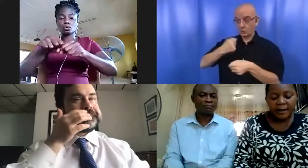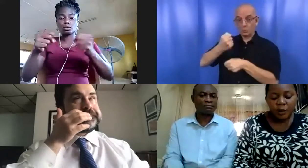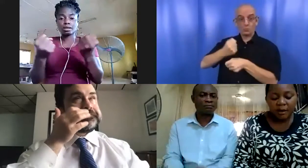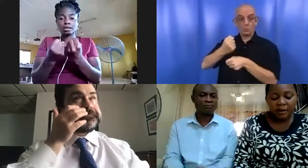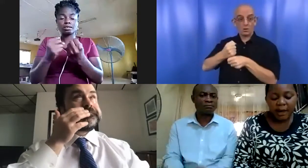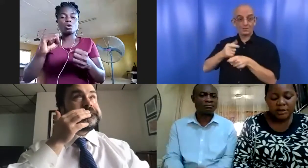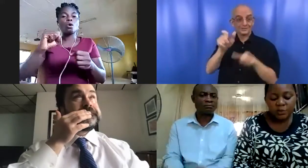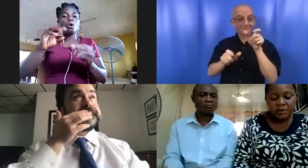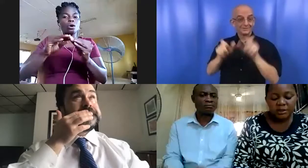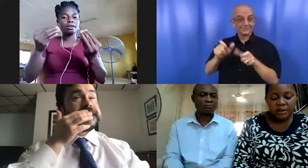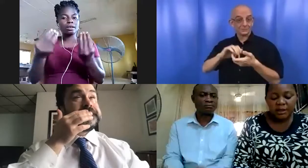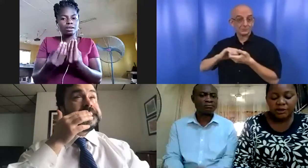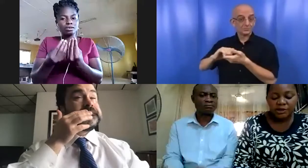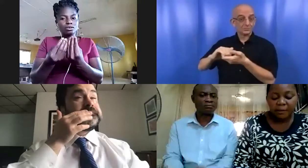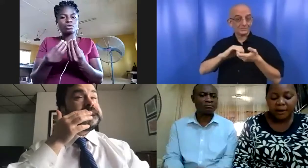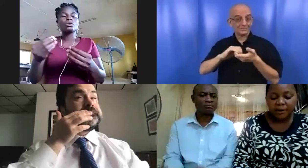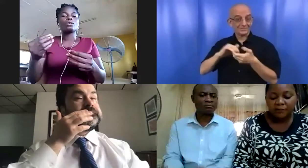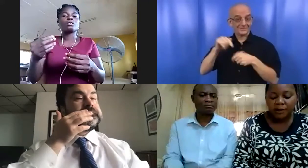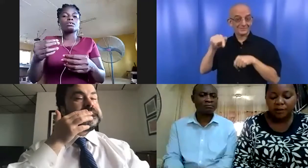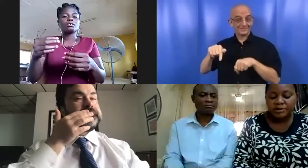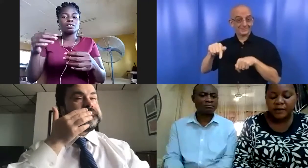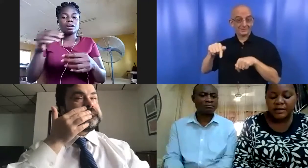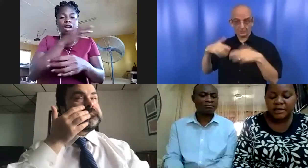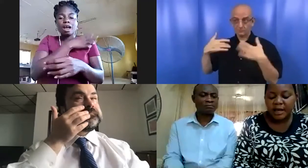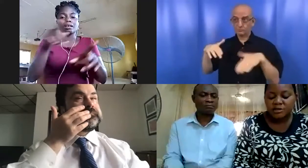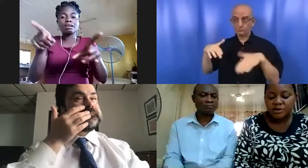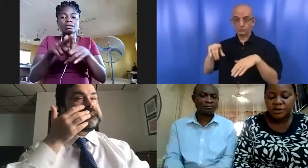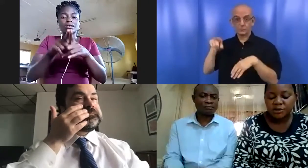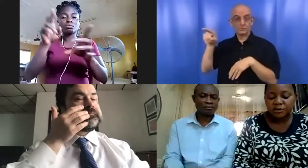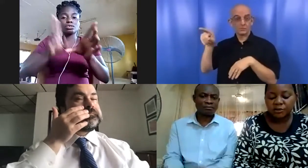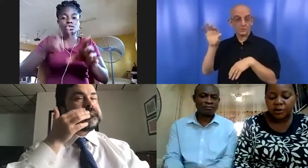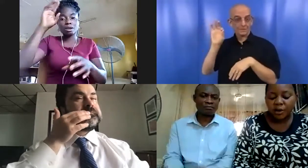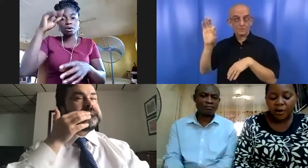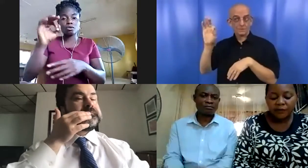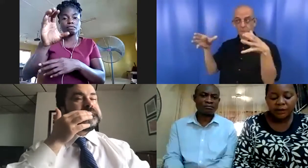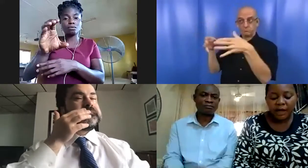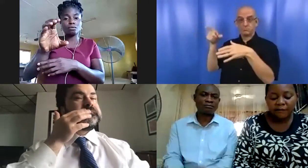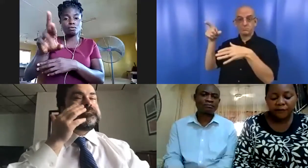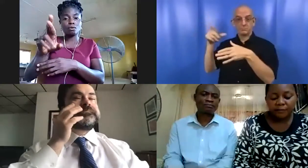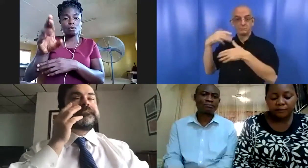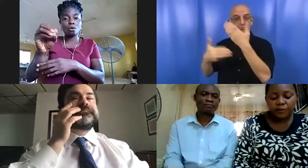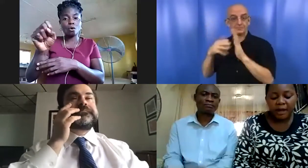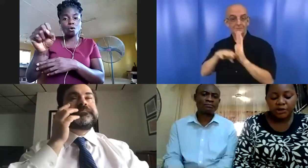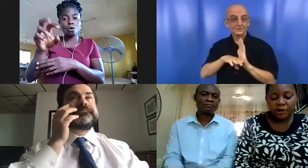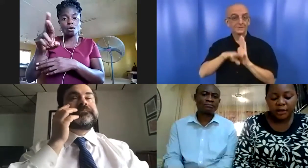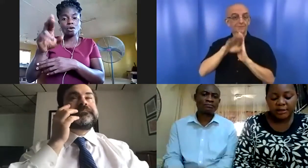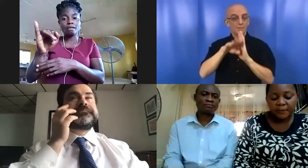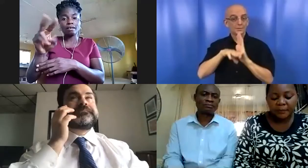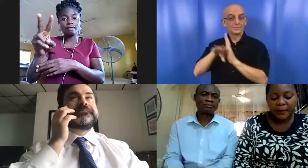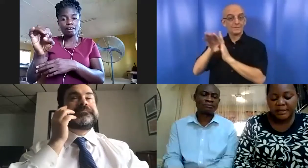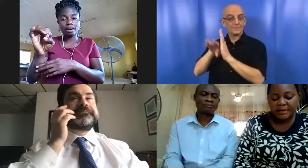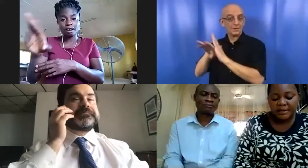and as well as with the chairman of the Cross River State Association of the Deaf to ensure